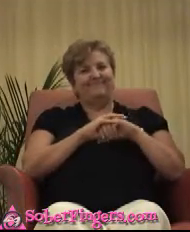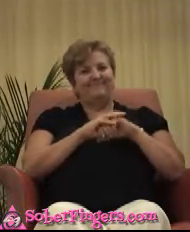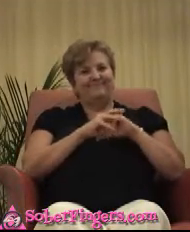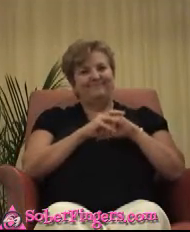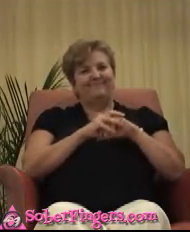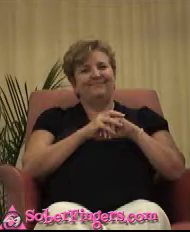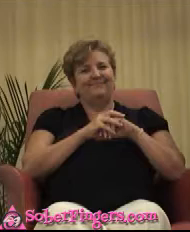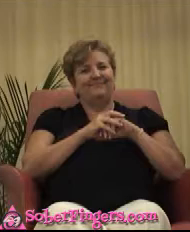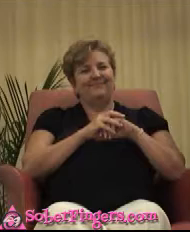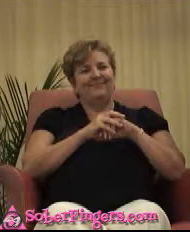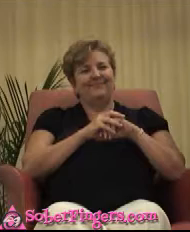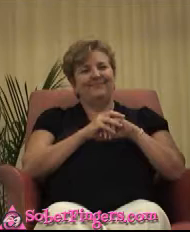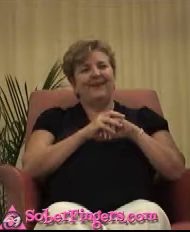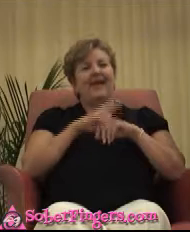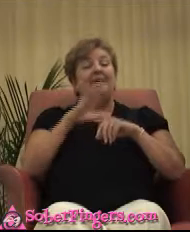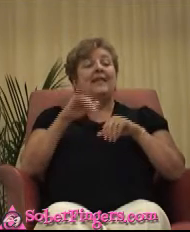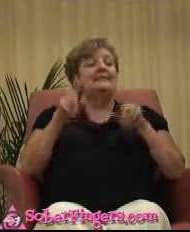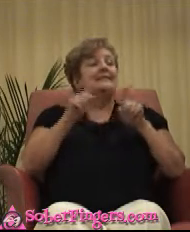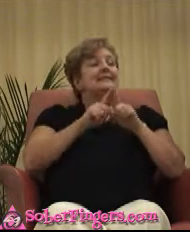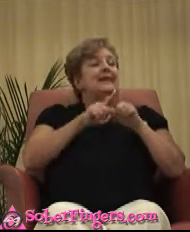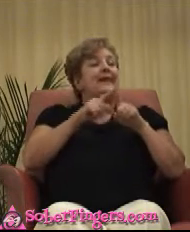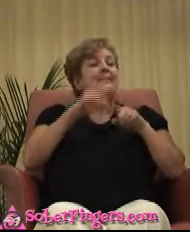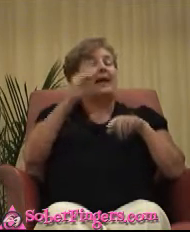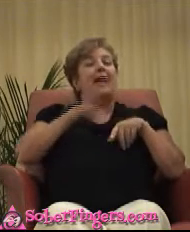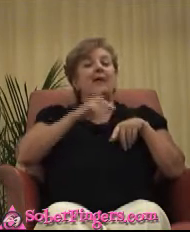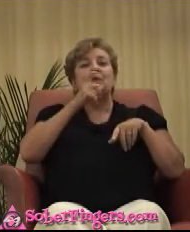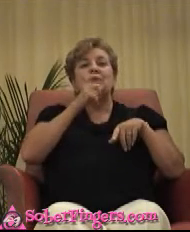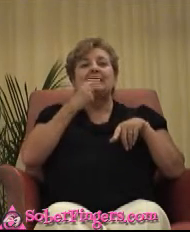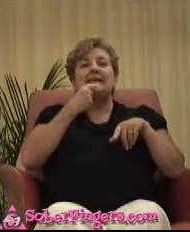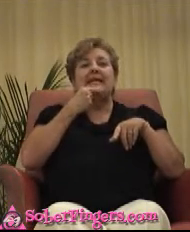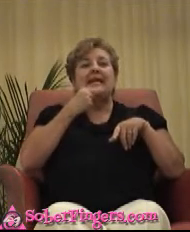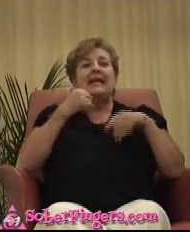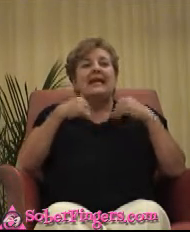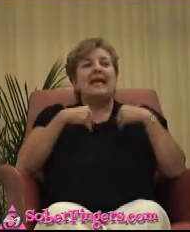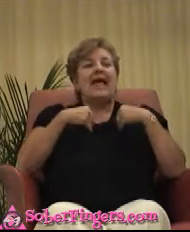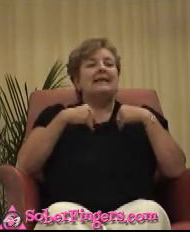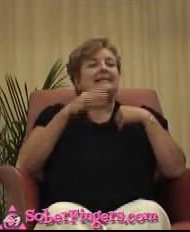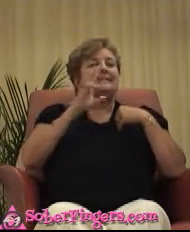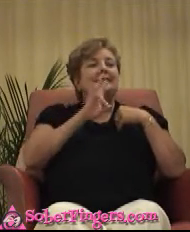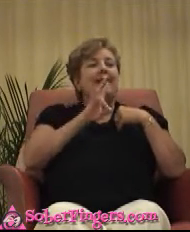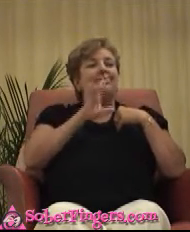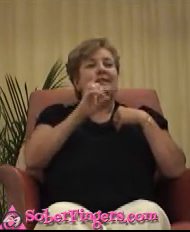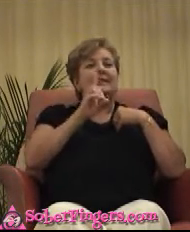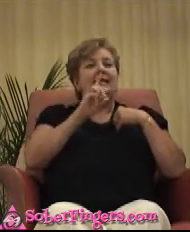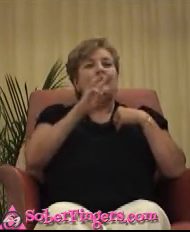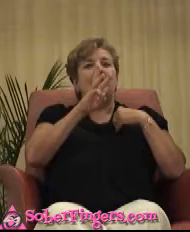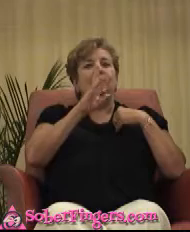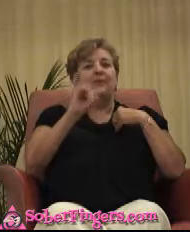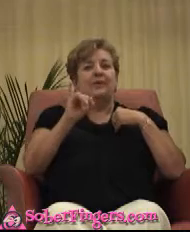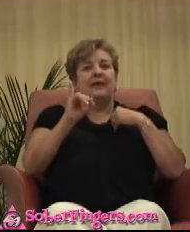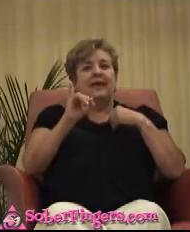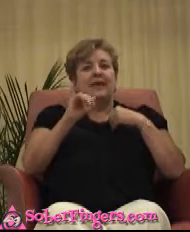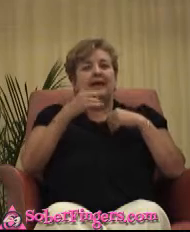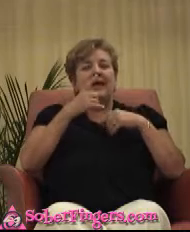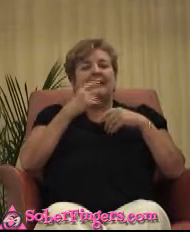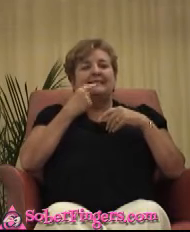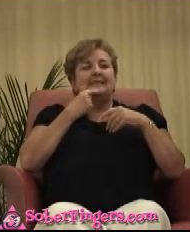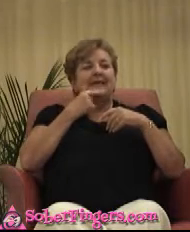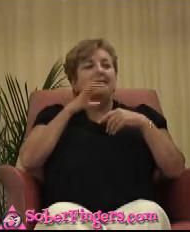He's the same guy that said he'd had 7 DUIs. He was only 7 before he found out that DWI didn't mean drinking with Indians.